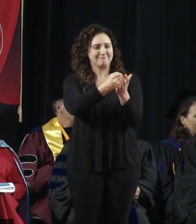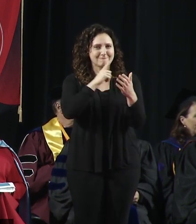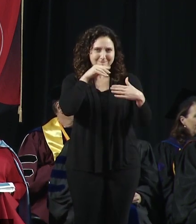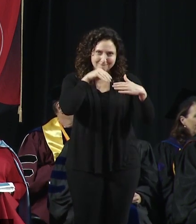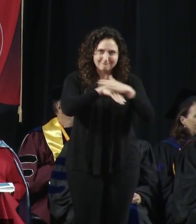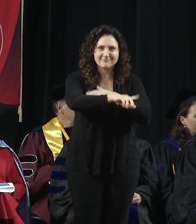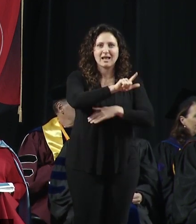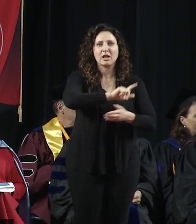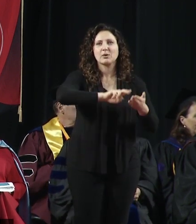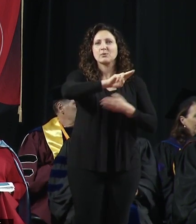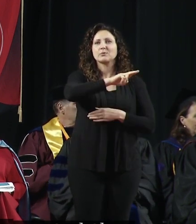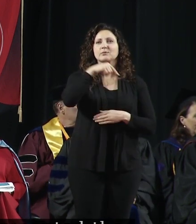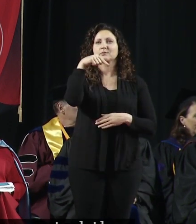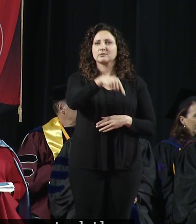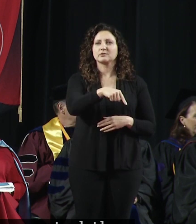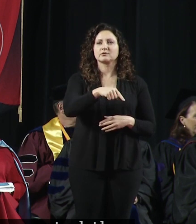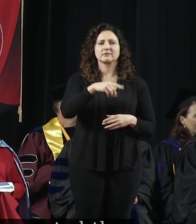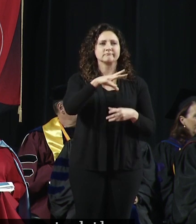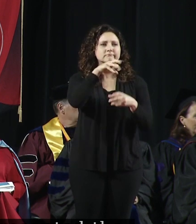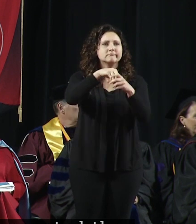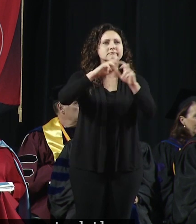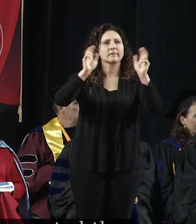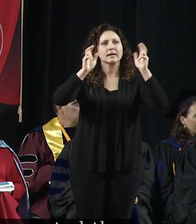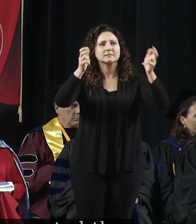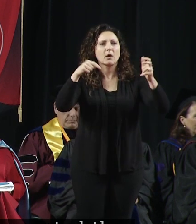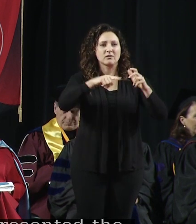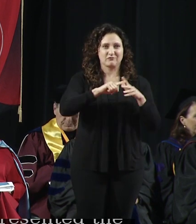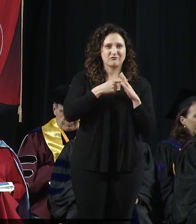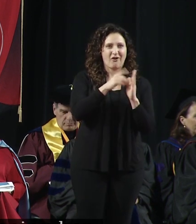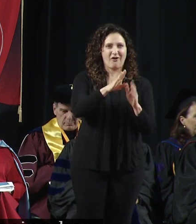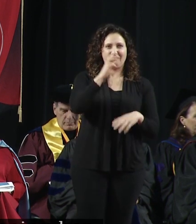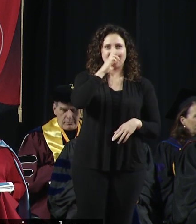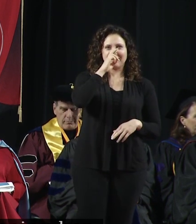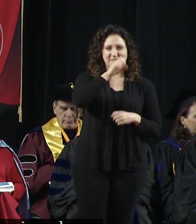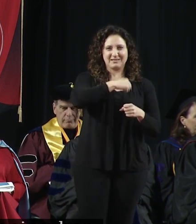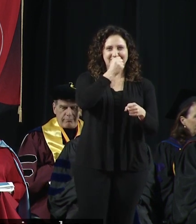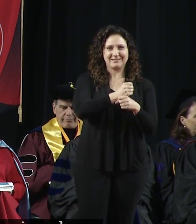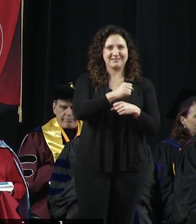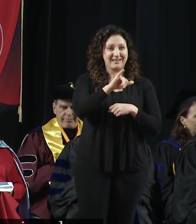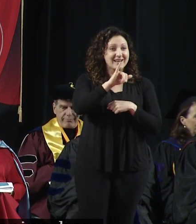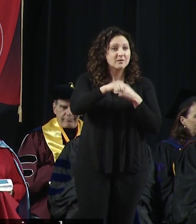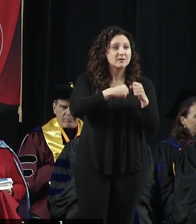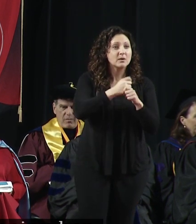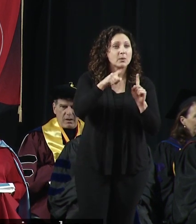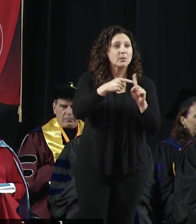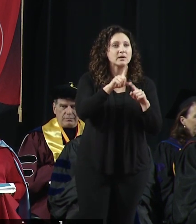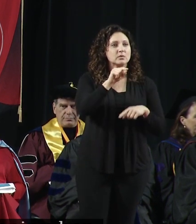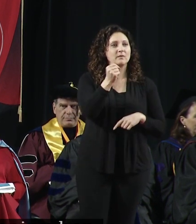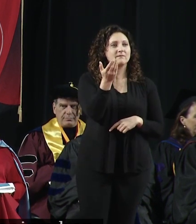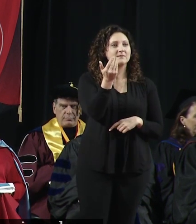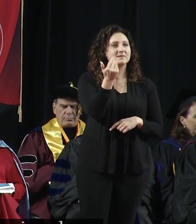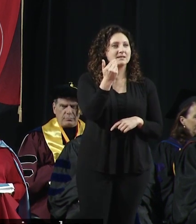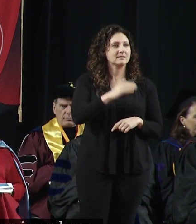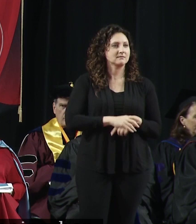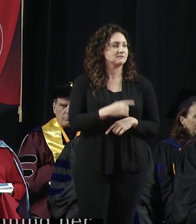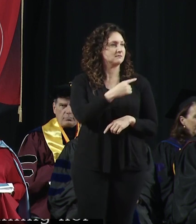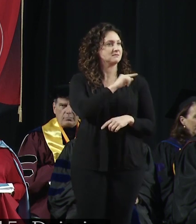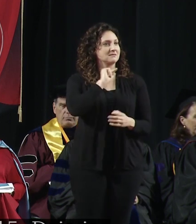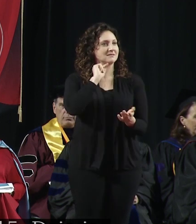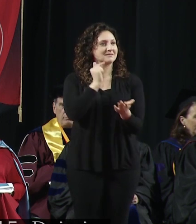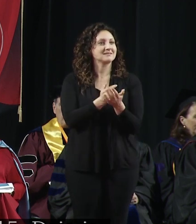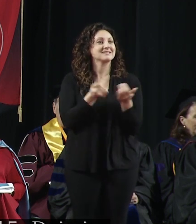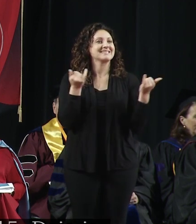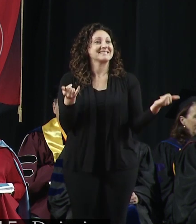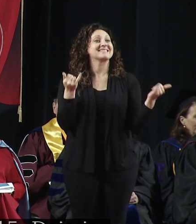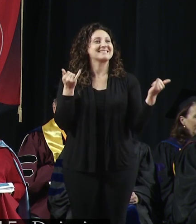She represented the Lady Cards beginning her freshman year in 2015. Deja is graduating